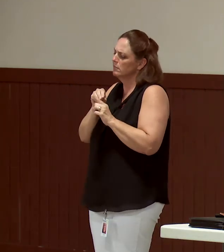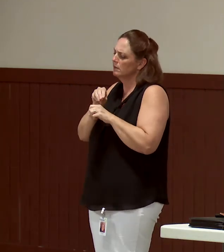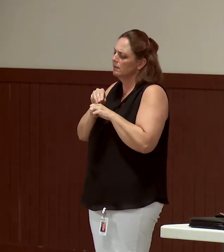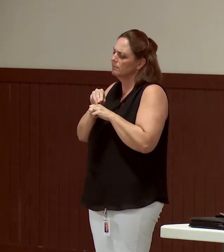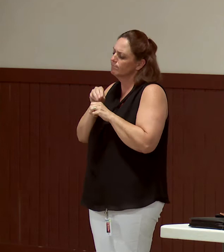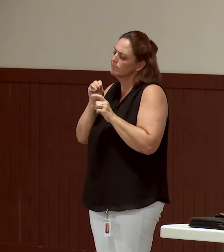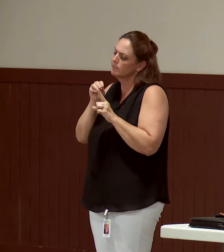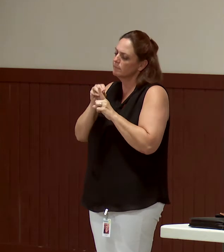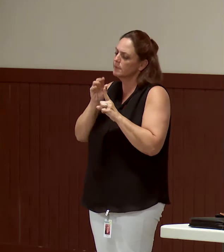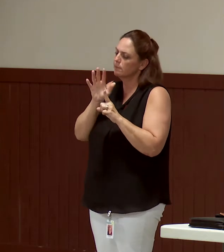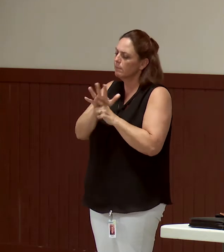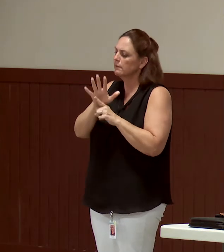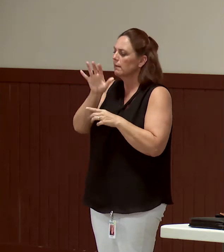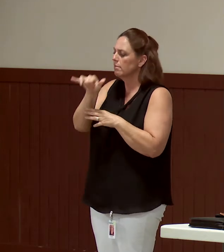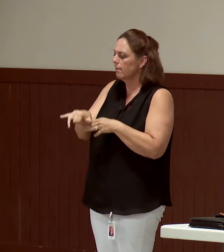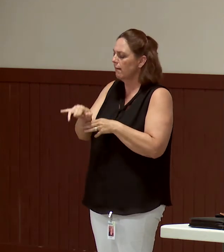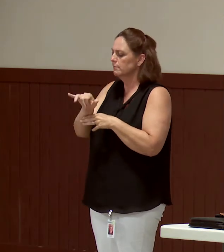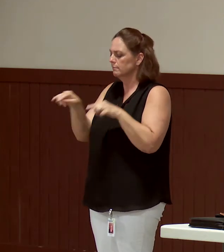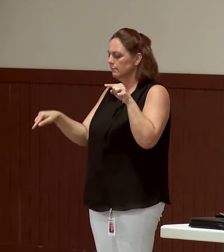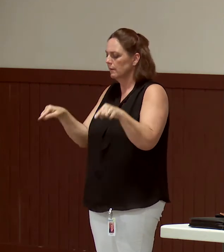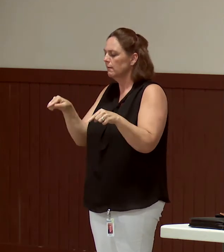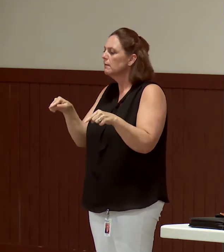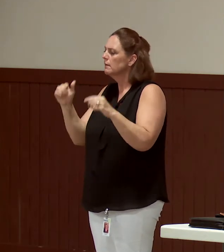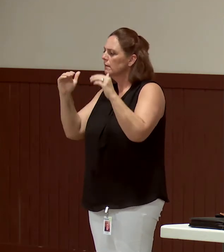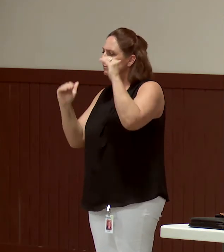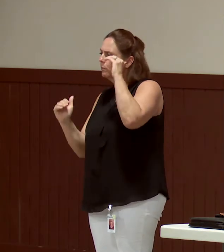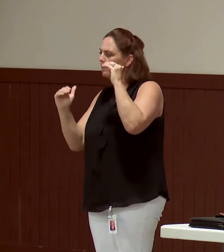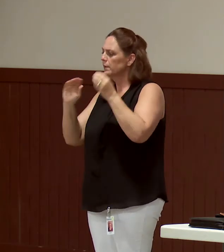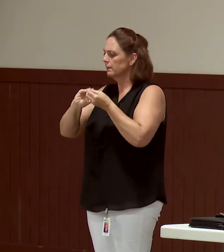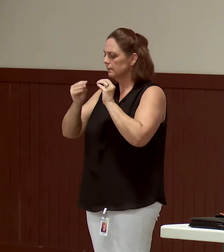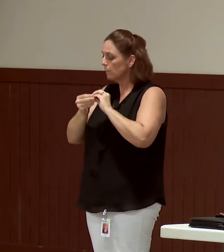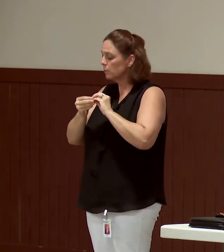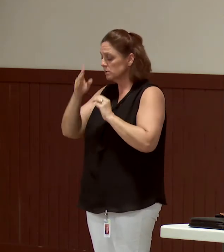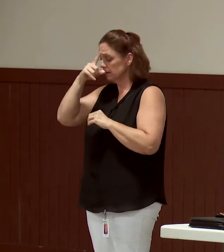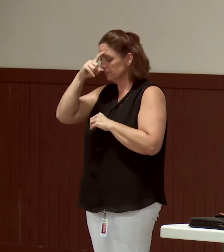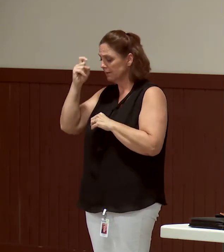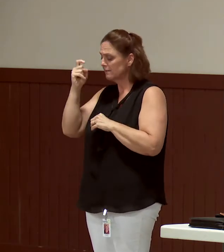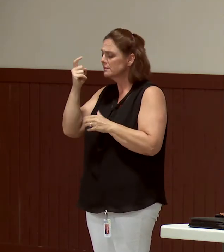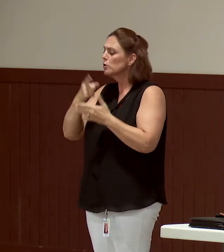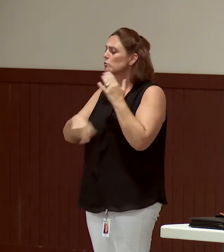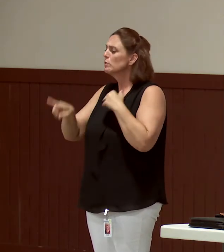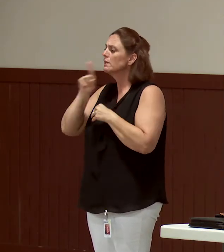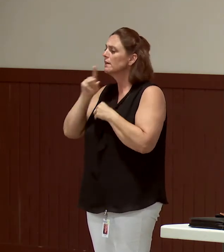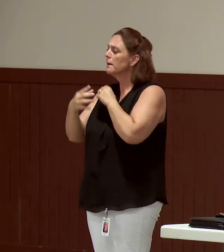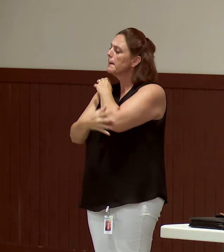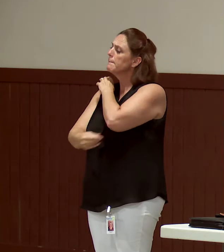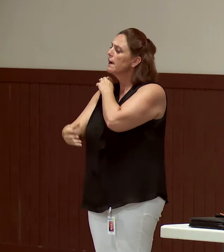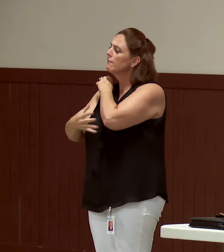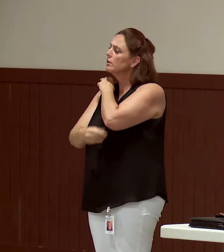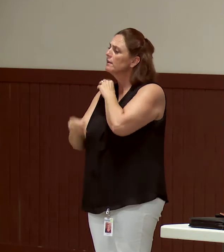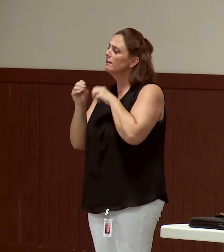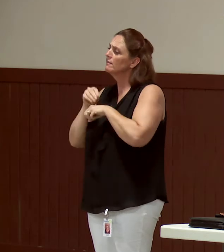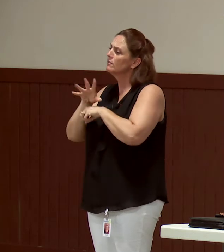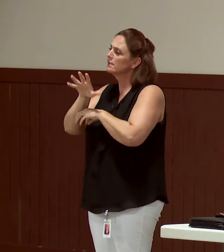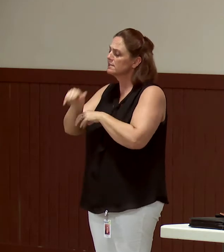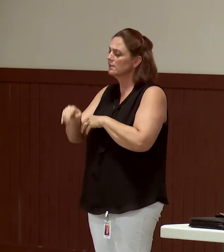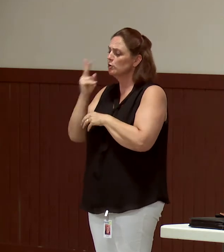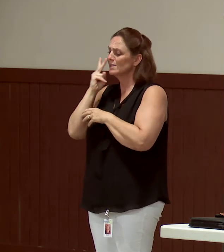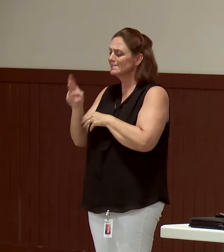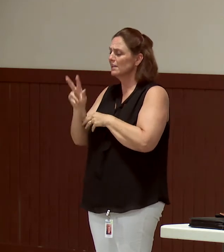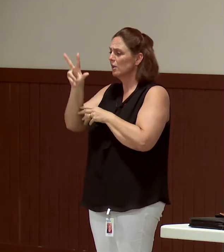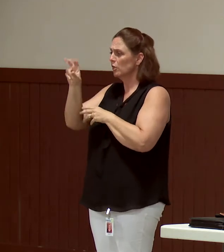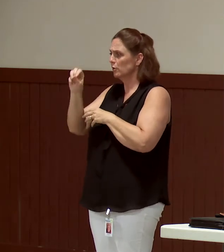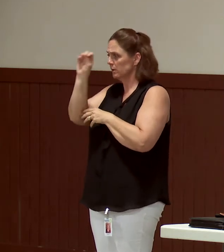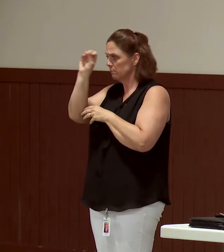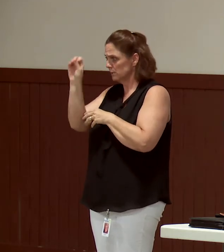impact of the pandemic. And so here on the screen, we see within Linn County, about over 30%